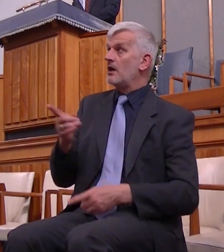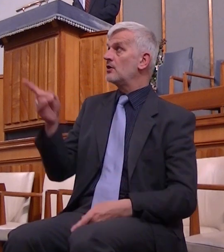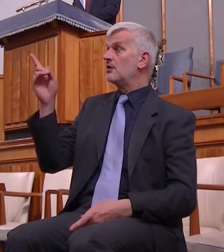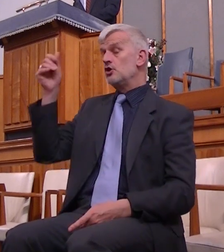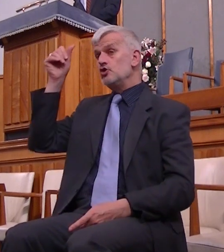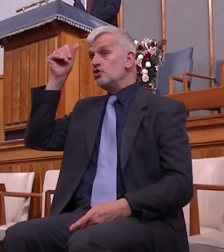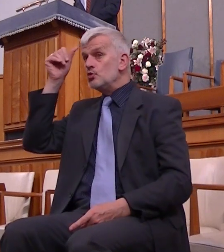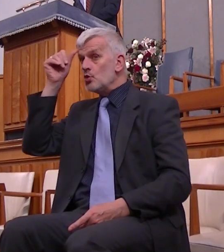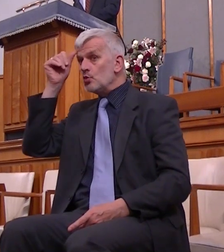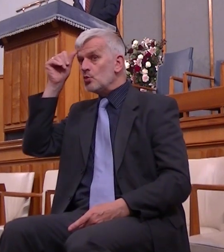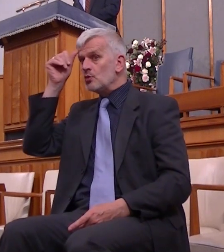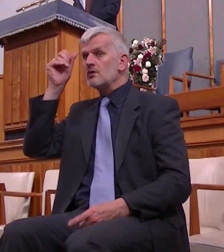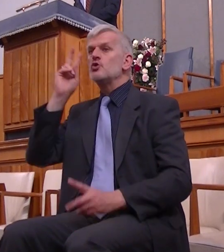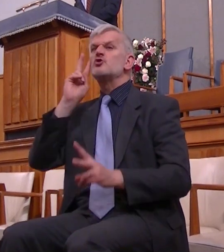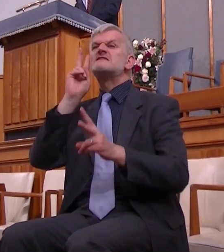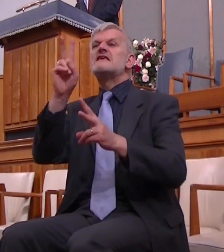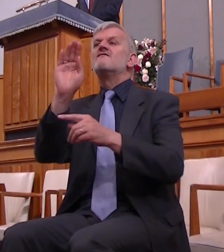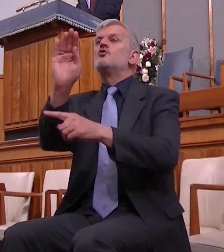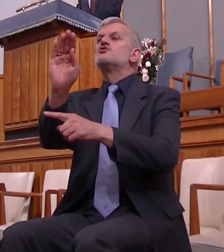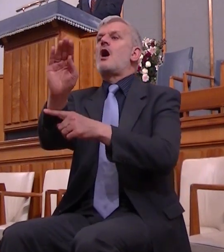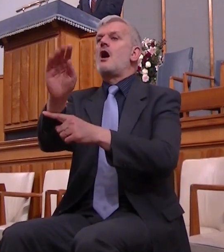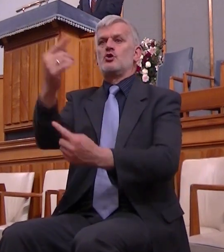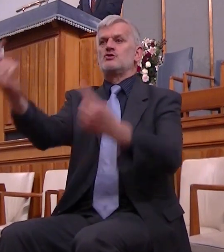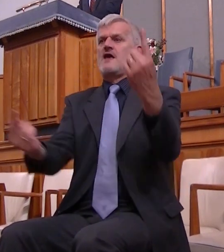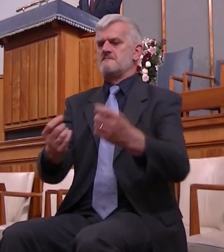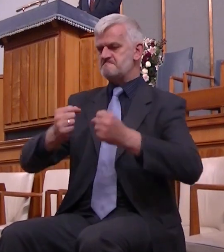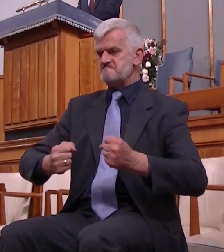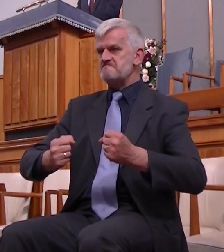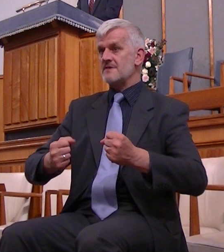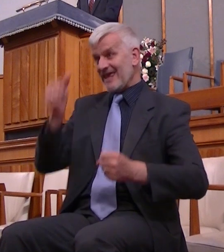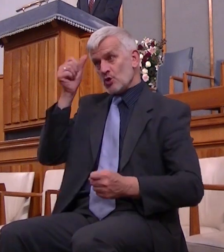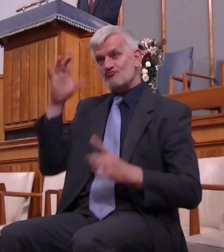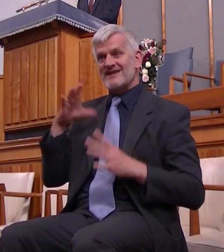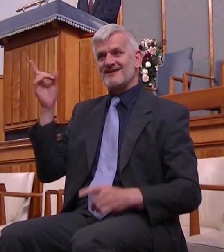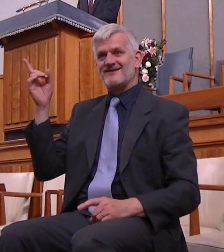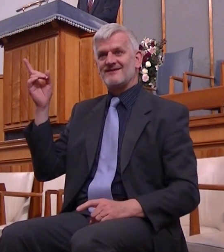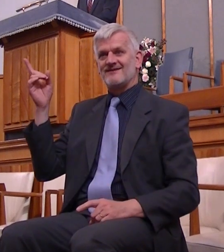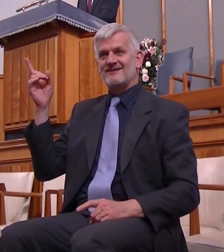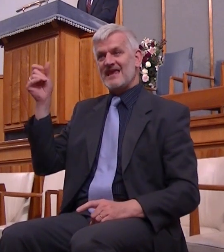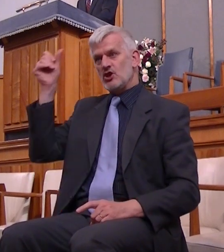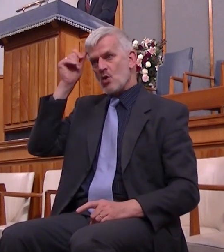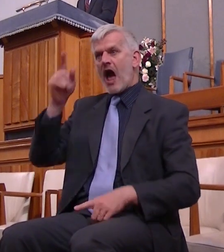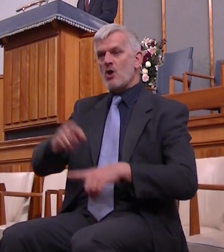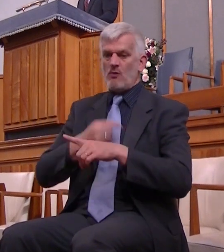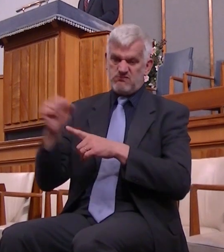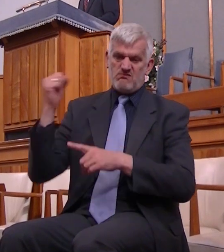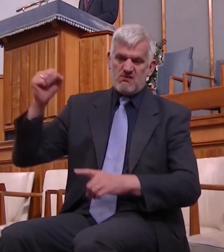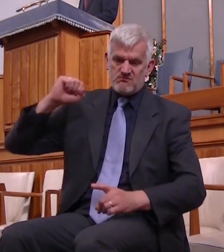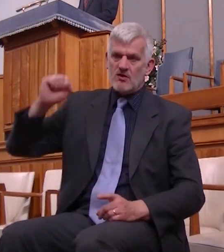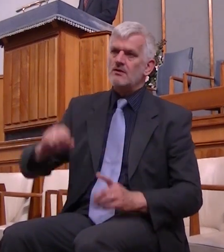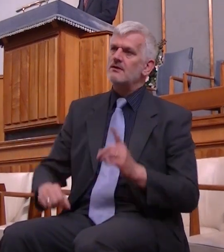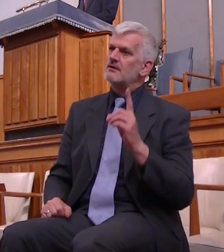began how obdurate and obstinate and stubborn we would be, and how long we'd refuse to turn to him,